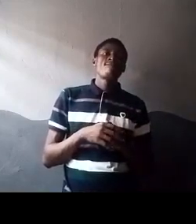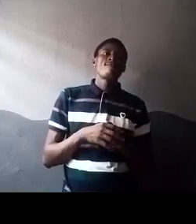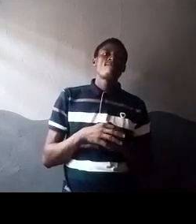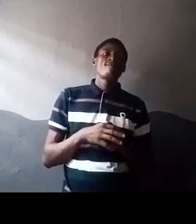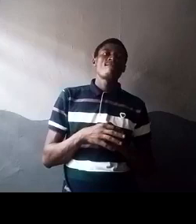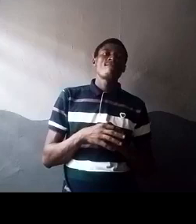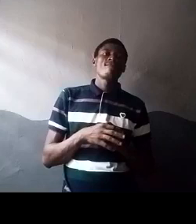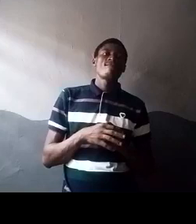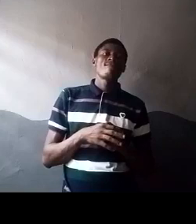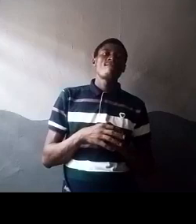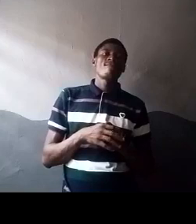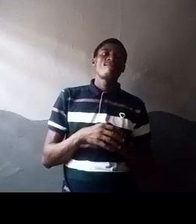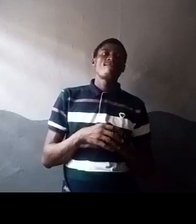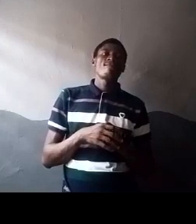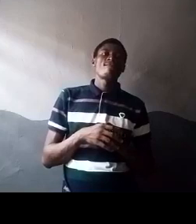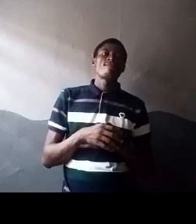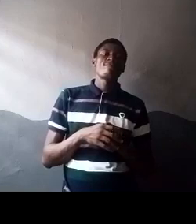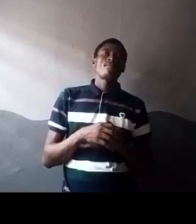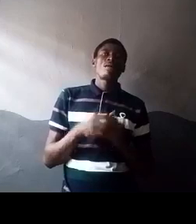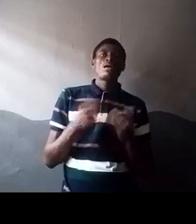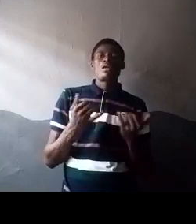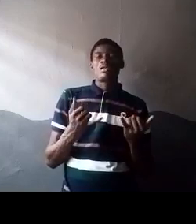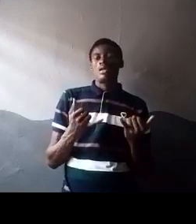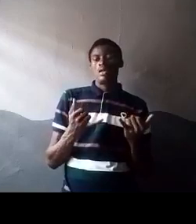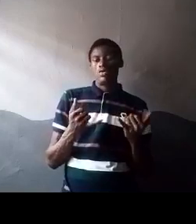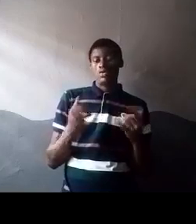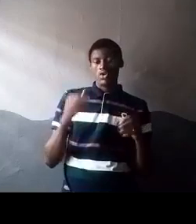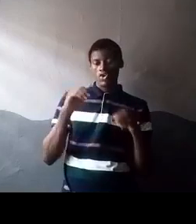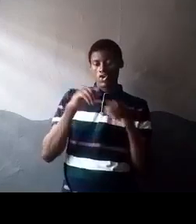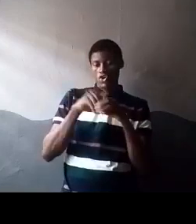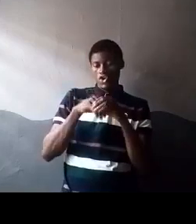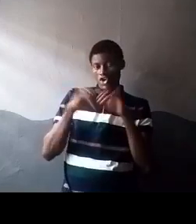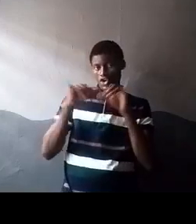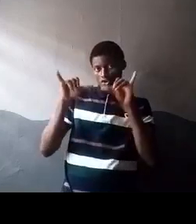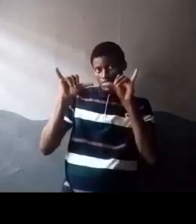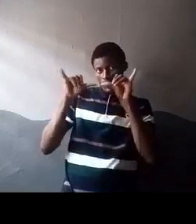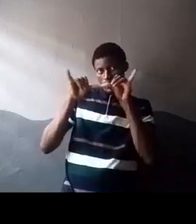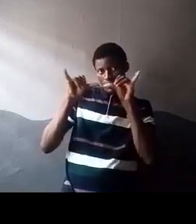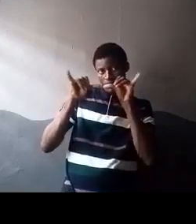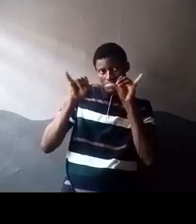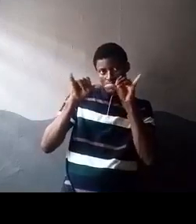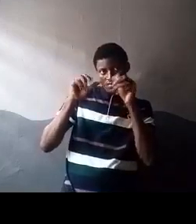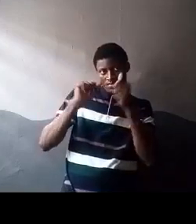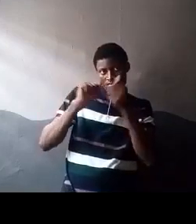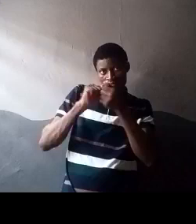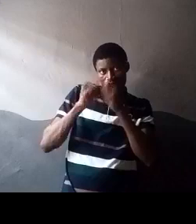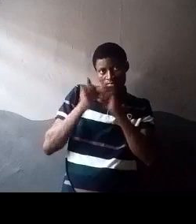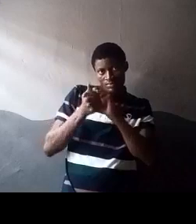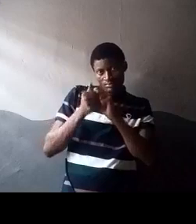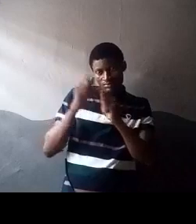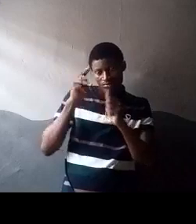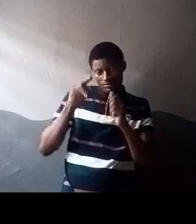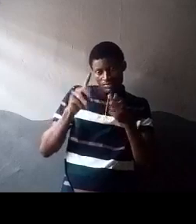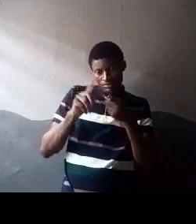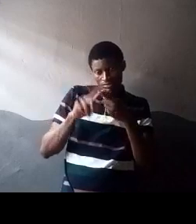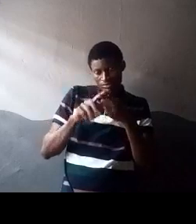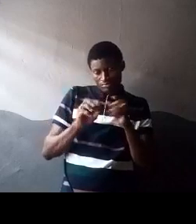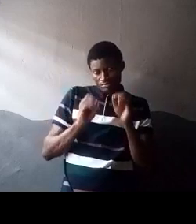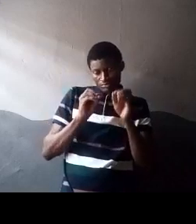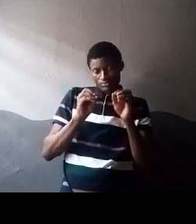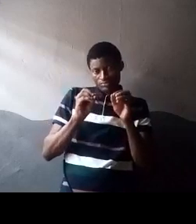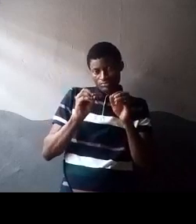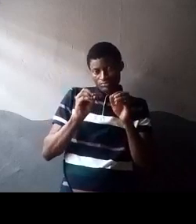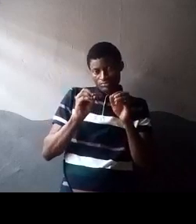in quantifying problems, do we need to cite literature in our essays? Good. I think that one is for